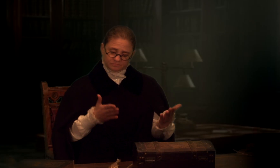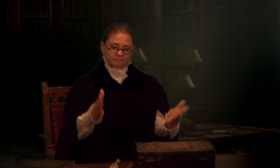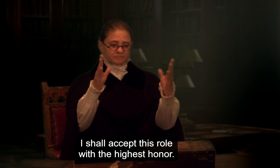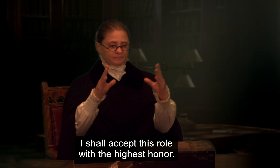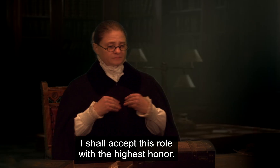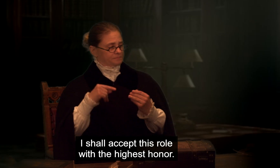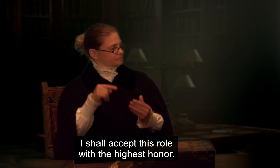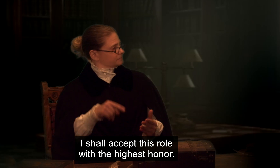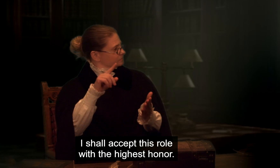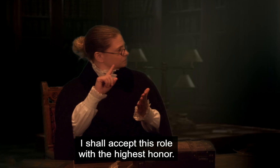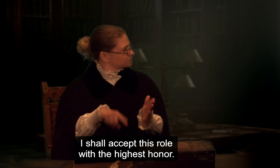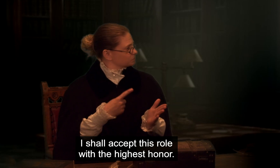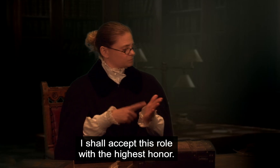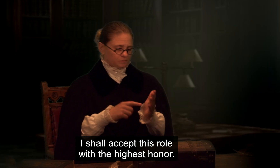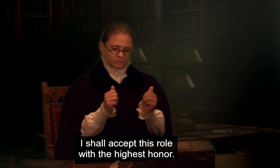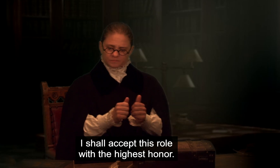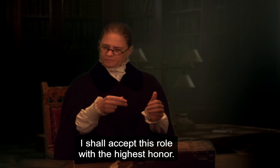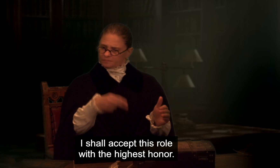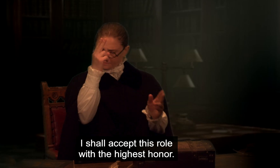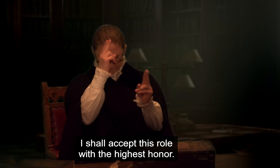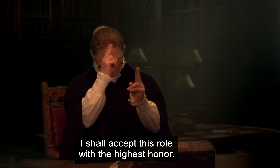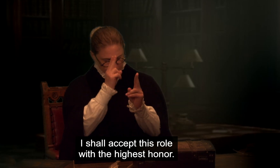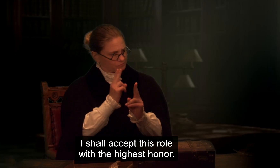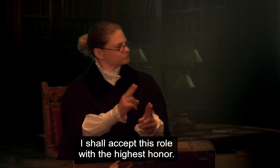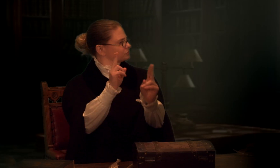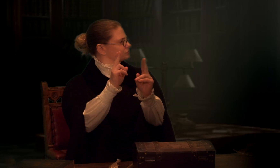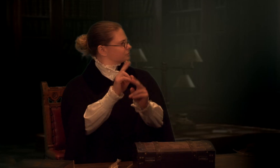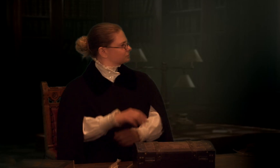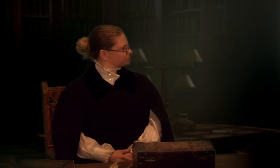I shall accept this role with the highest honor.